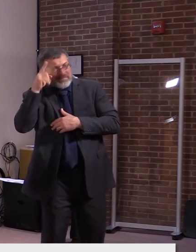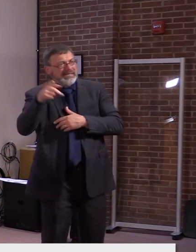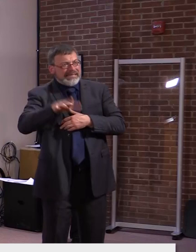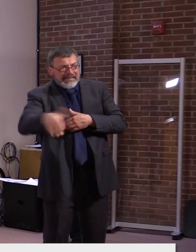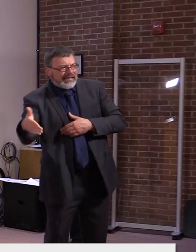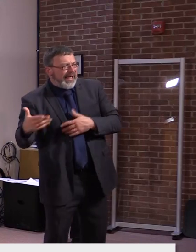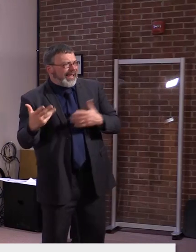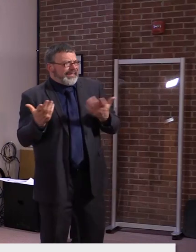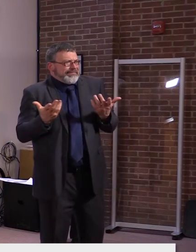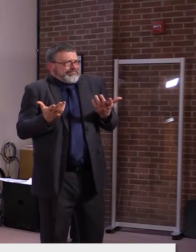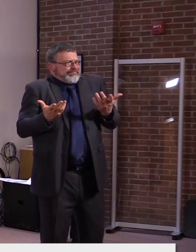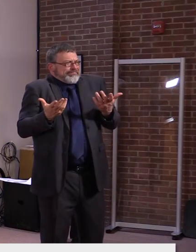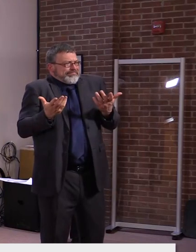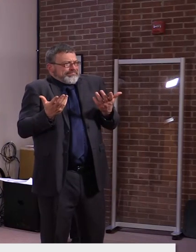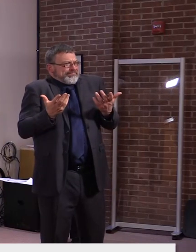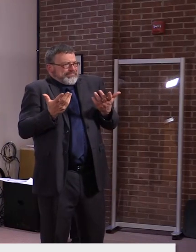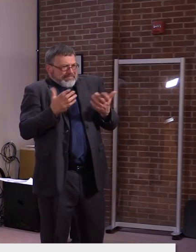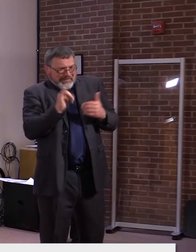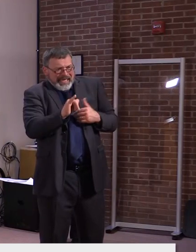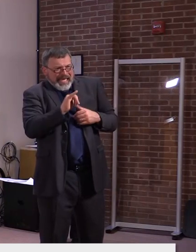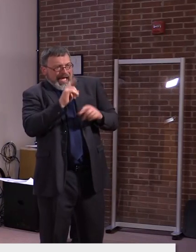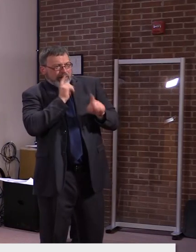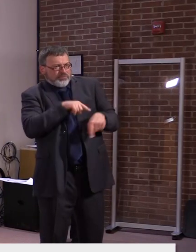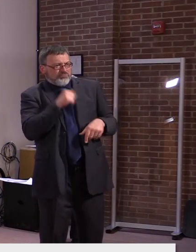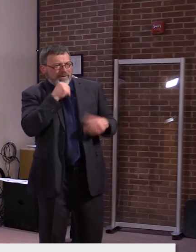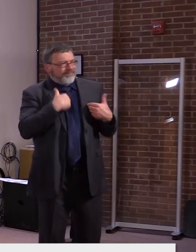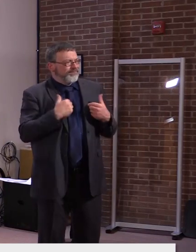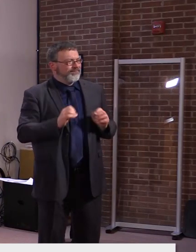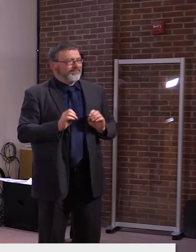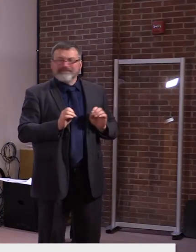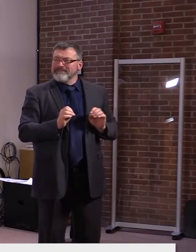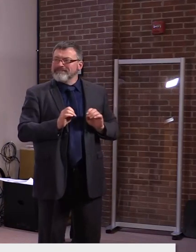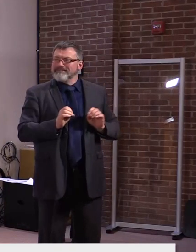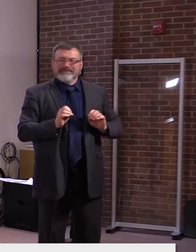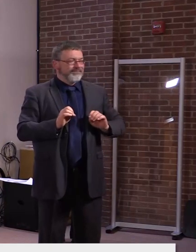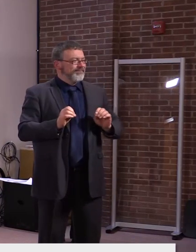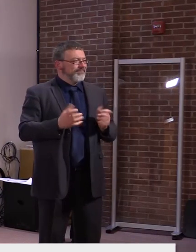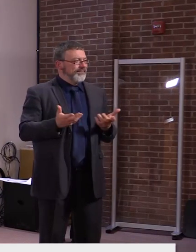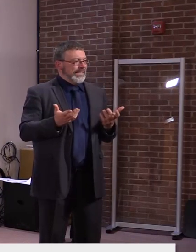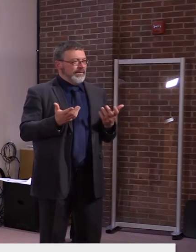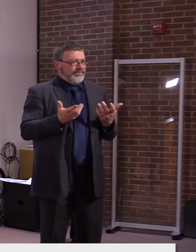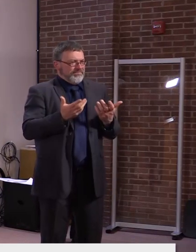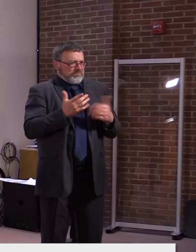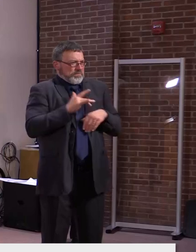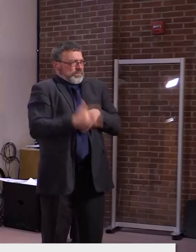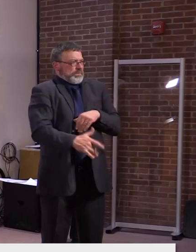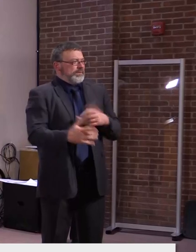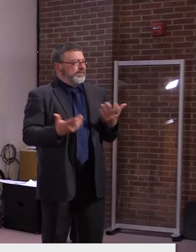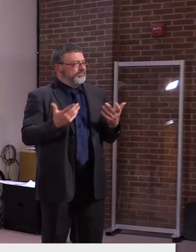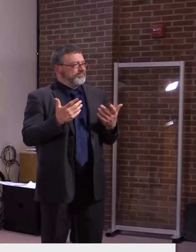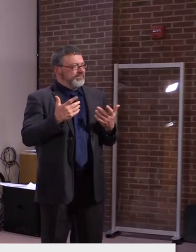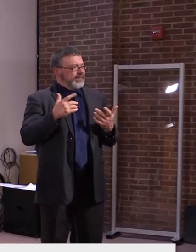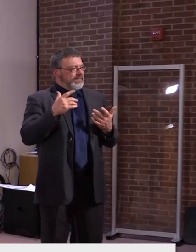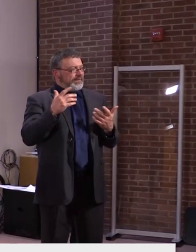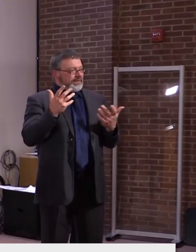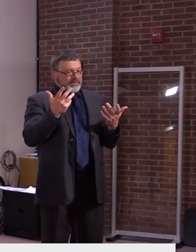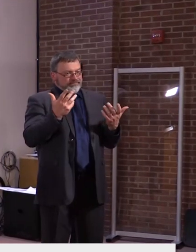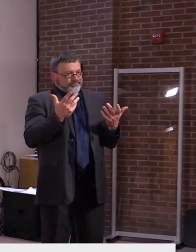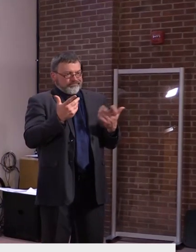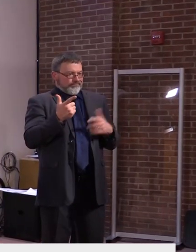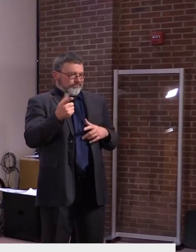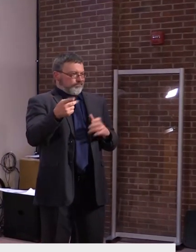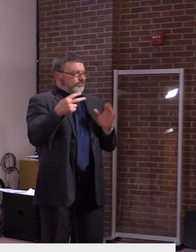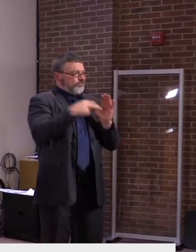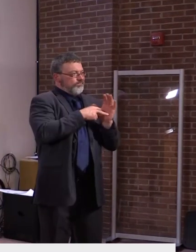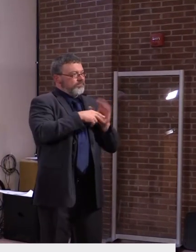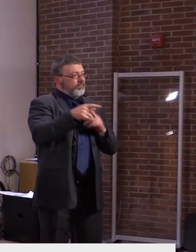can't really tell you I have any data on that at all yet. I do have just the usual data that we have on if people